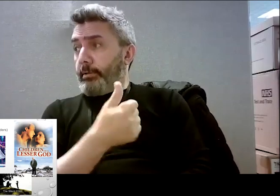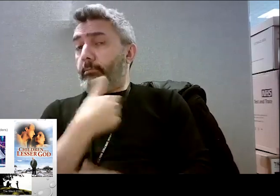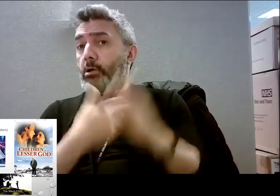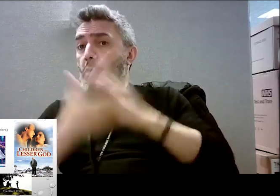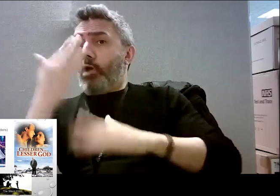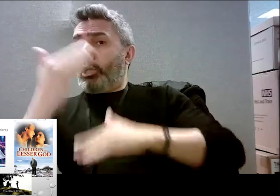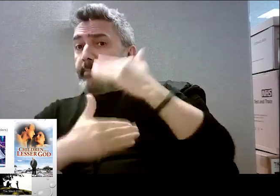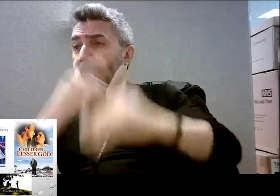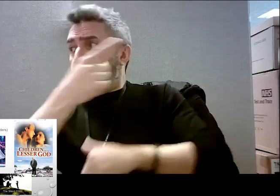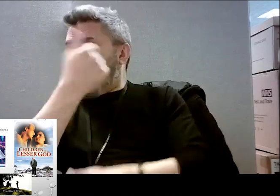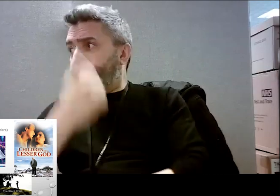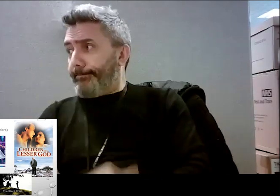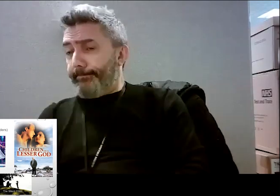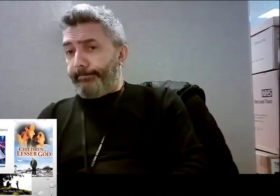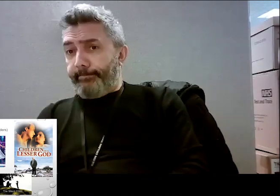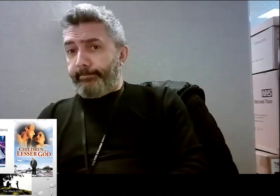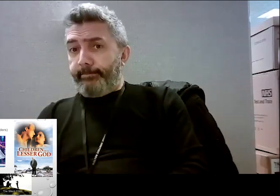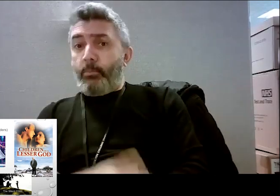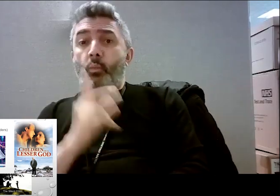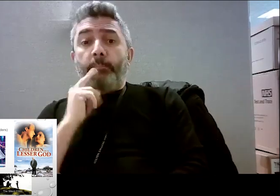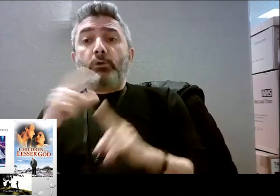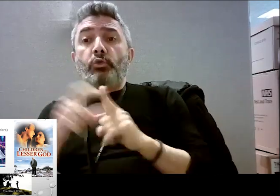diagnosis. Now, I think they're